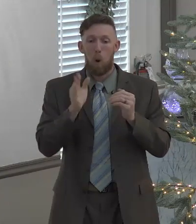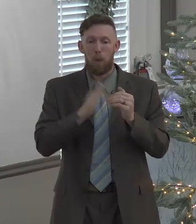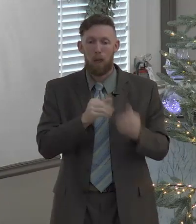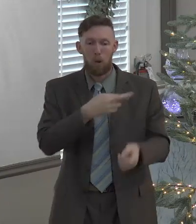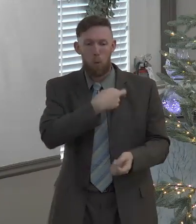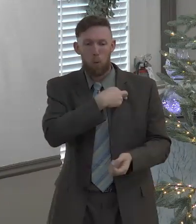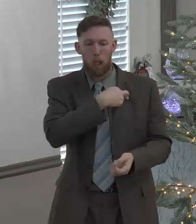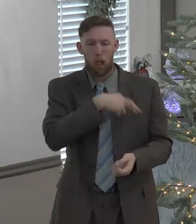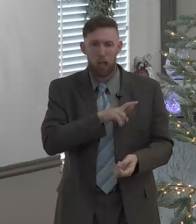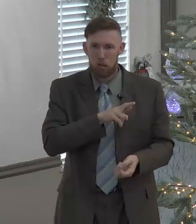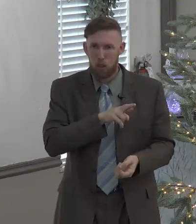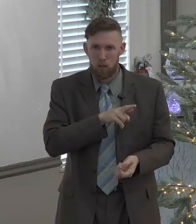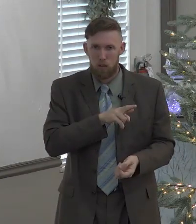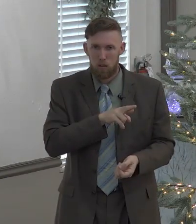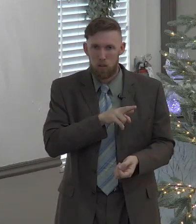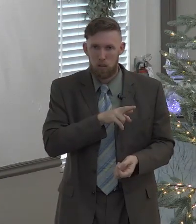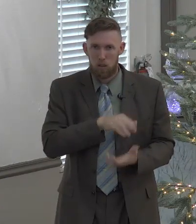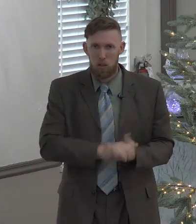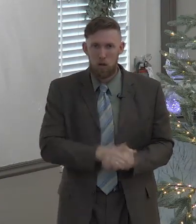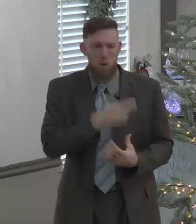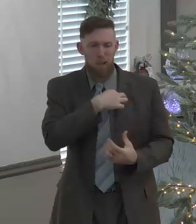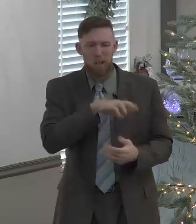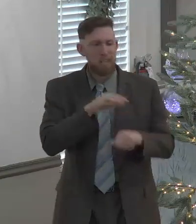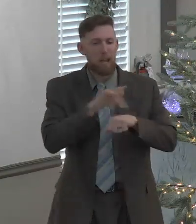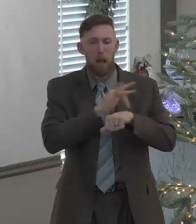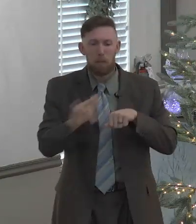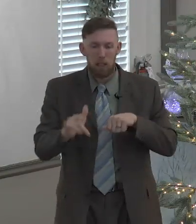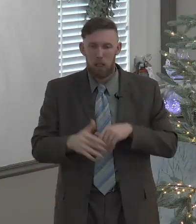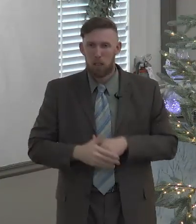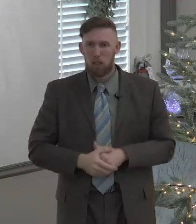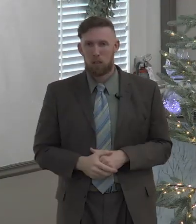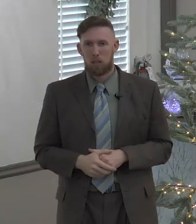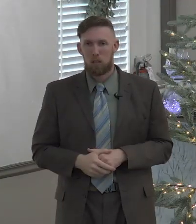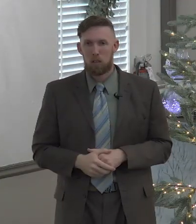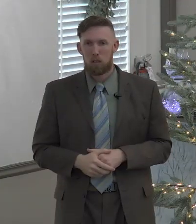We need something more than empty religion